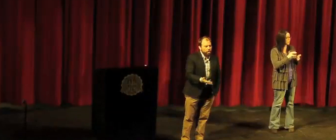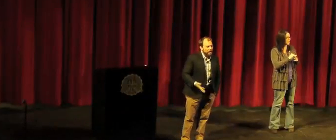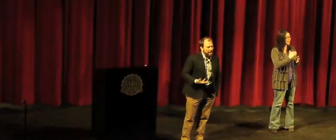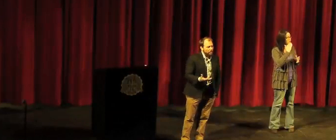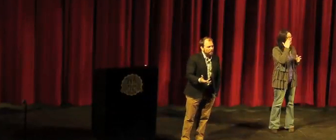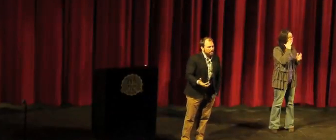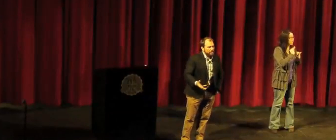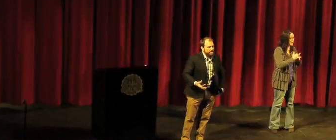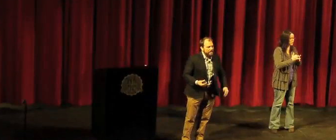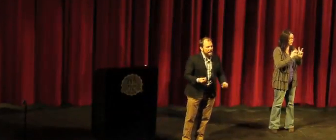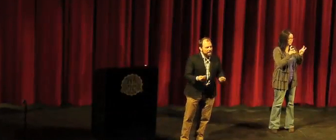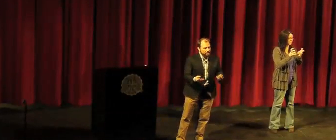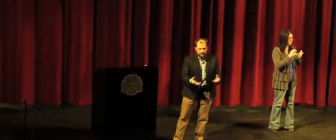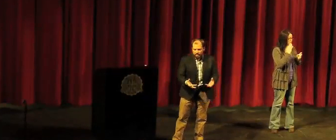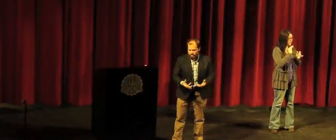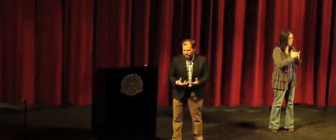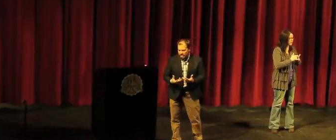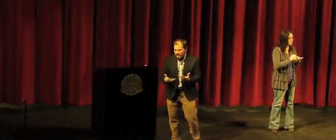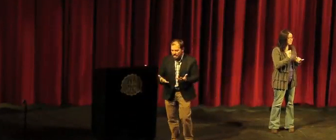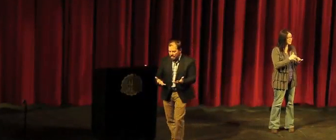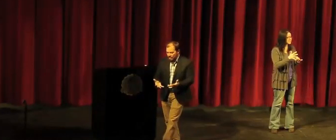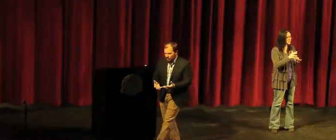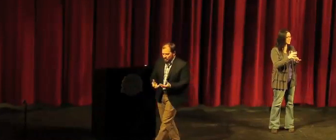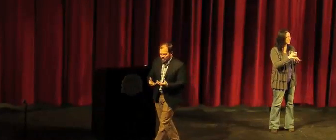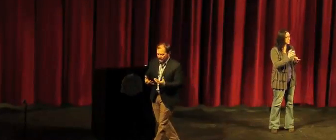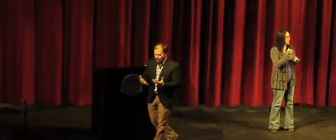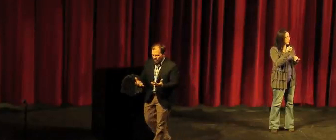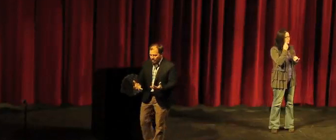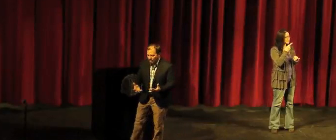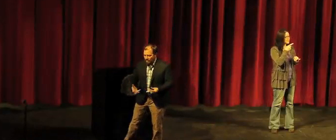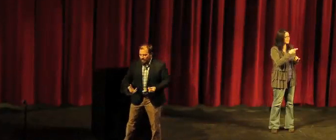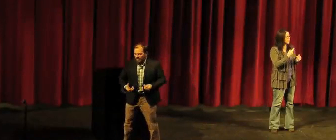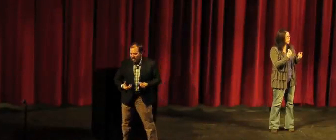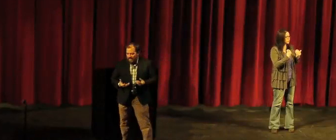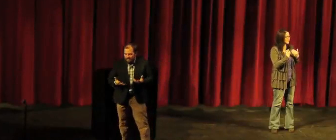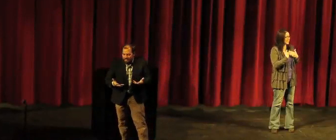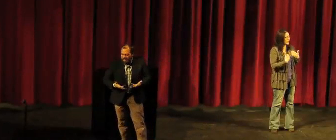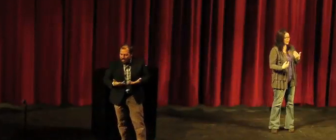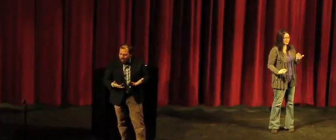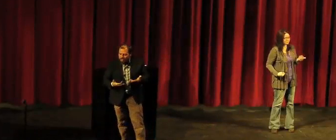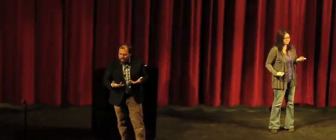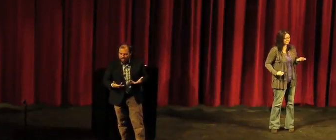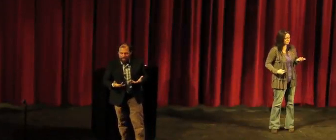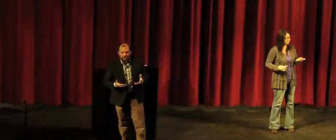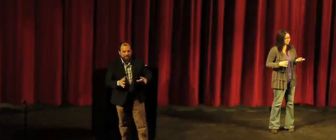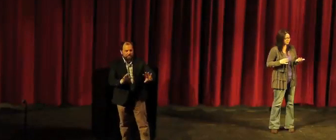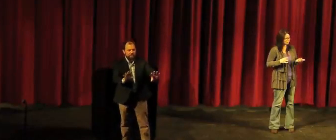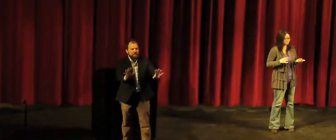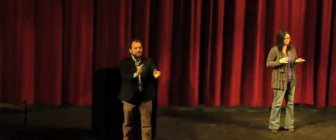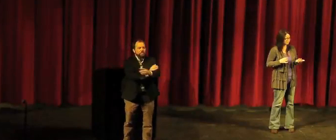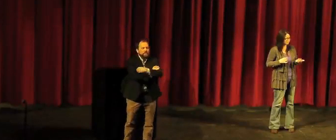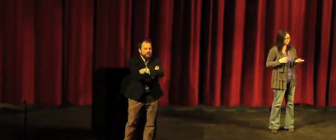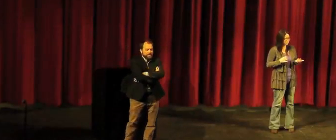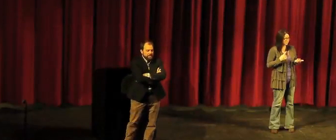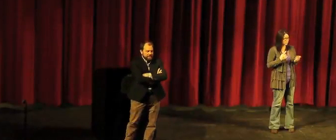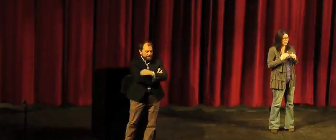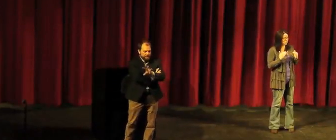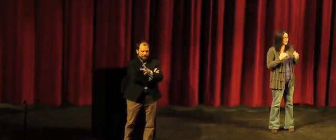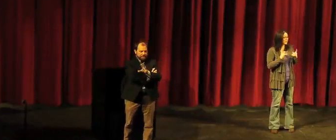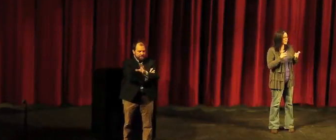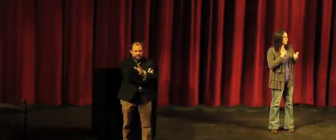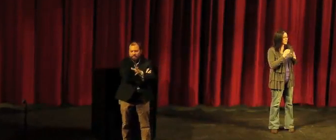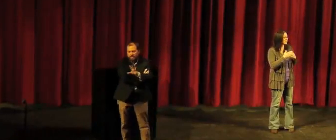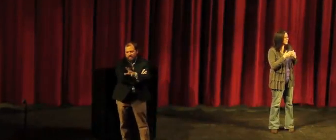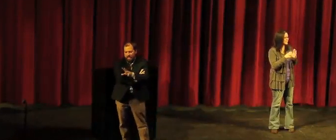Know-how. It's a kind of understanding that we carry at this unarticulated level. Let me give you one easy